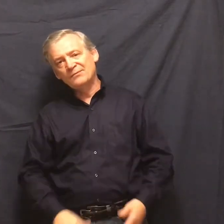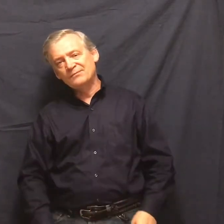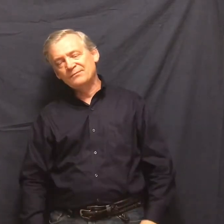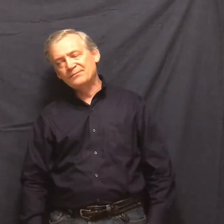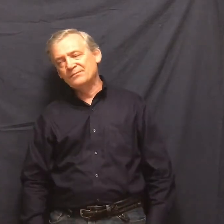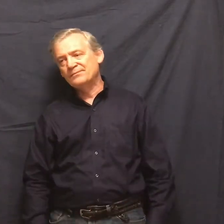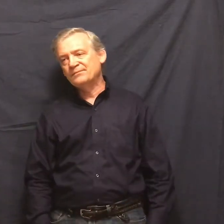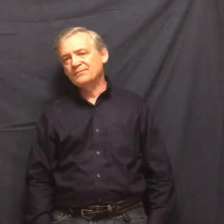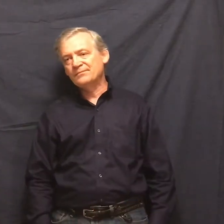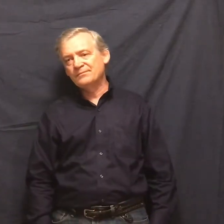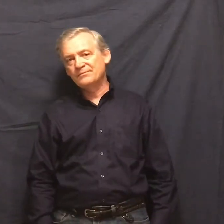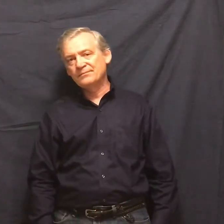"Gonna buck barley?"